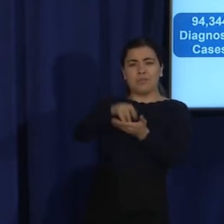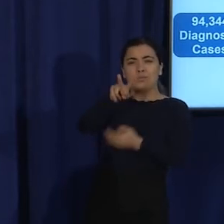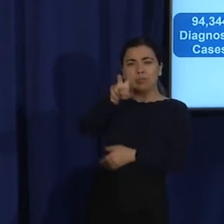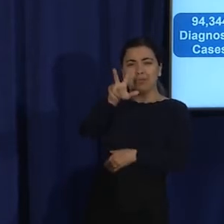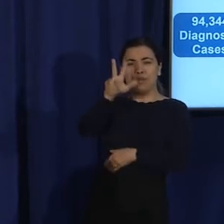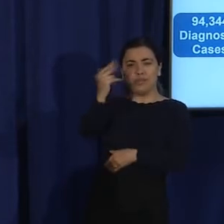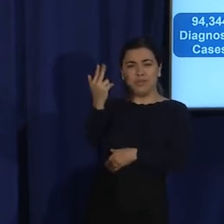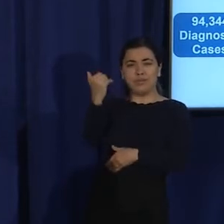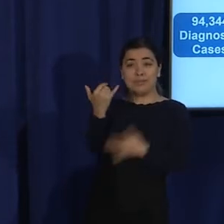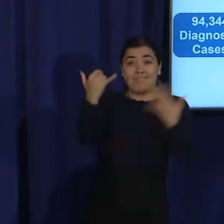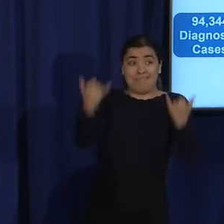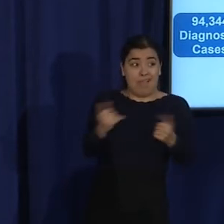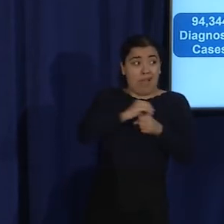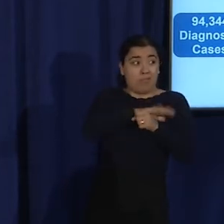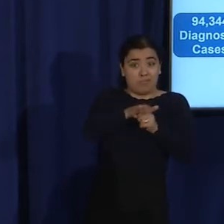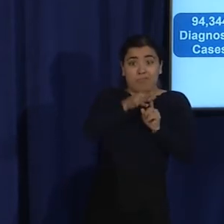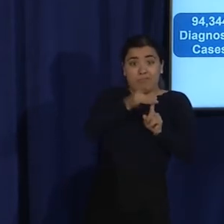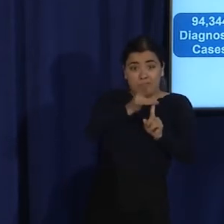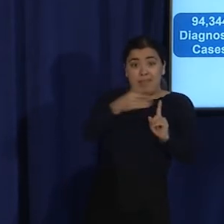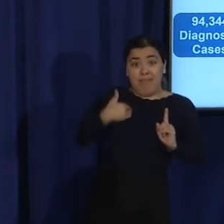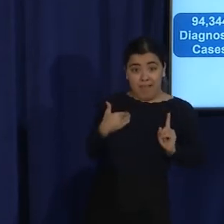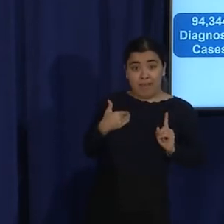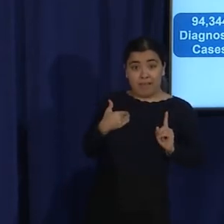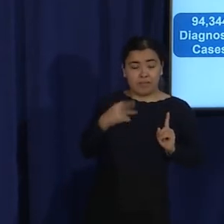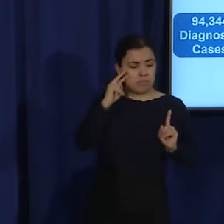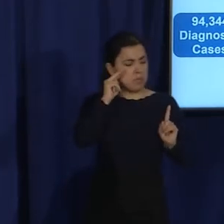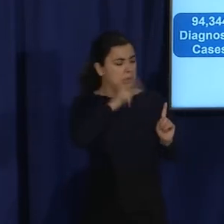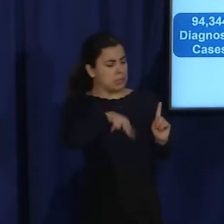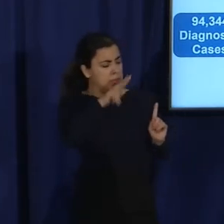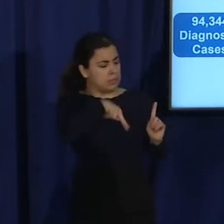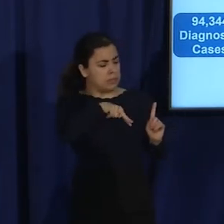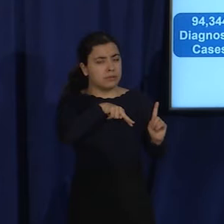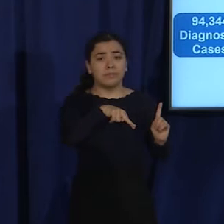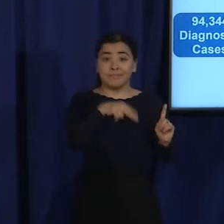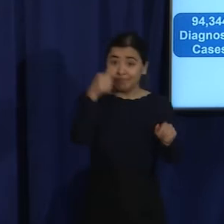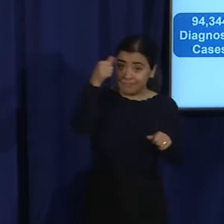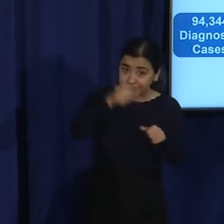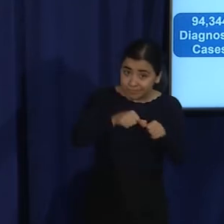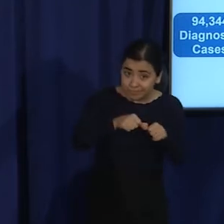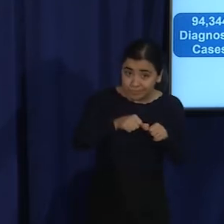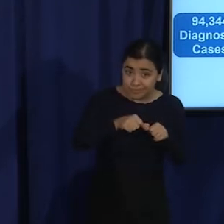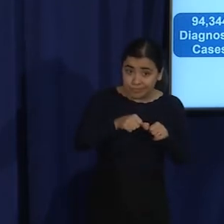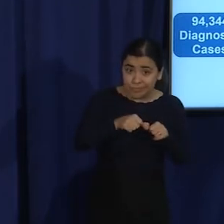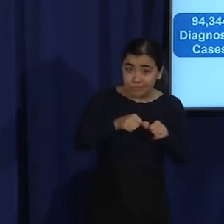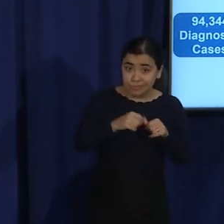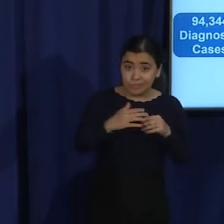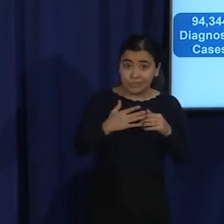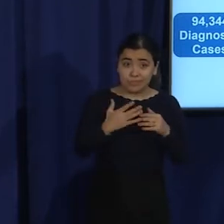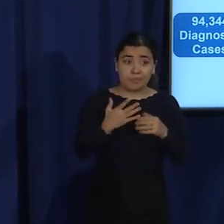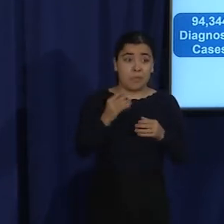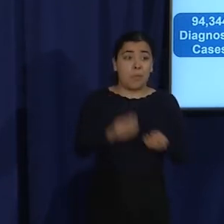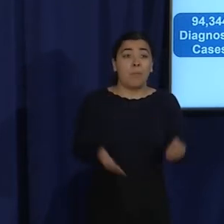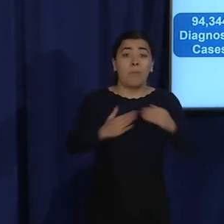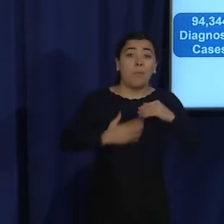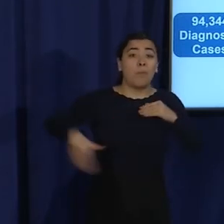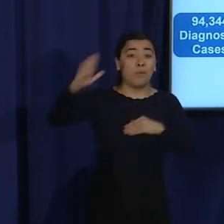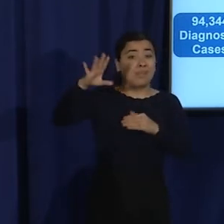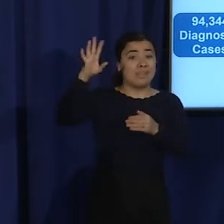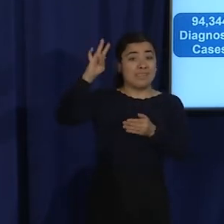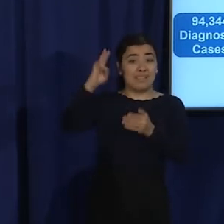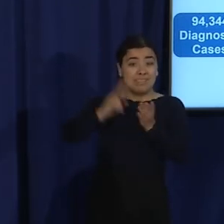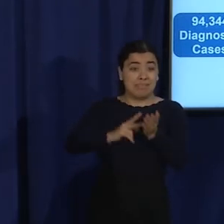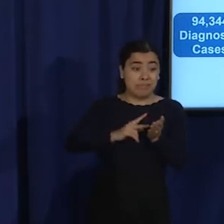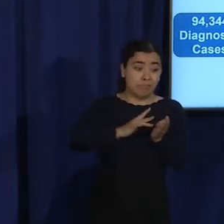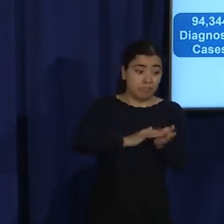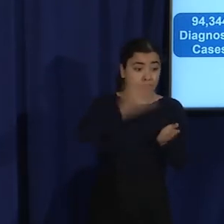and 7 times as many cases as are tested and diagnosed actually have COVID. Nationwide, this